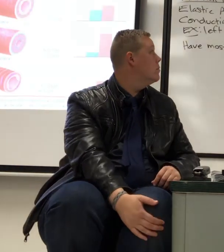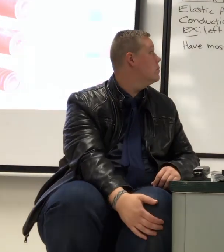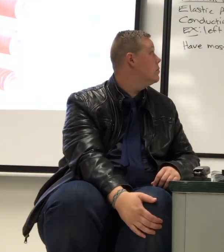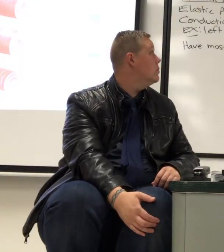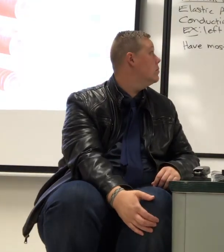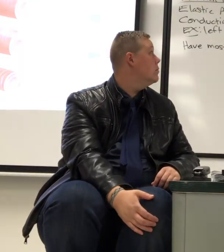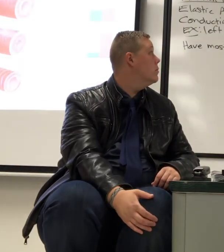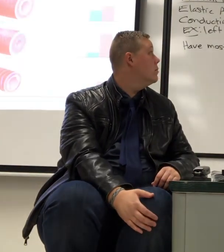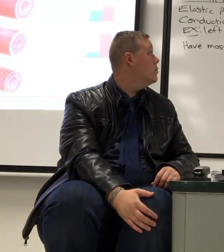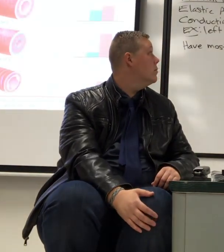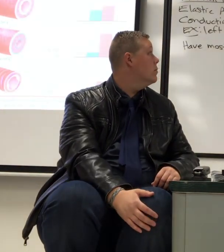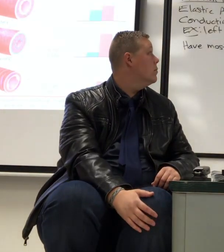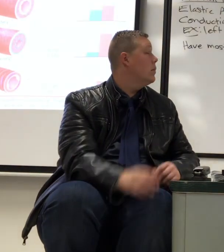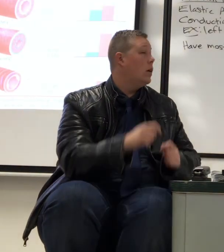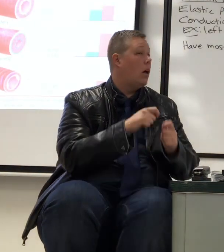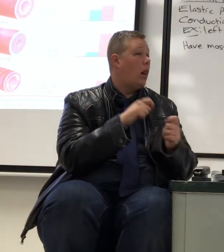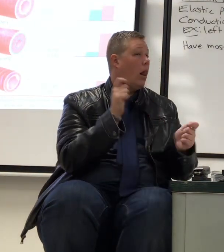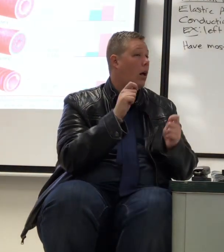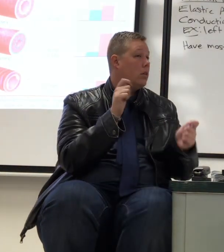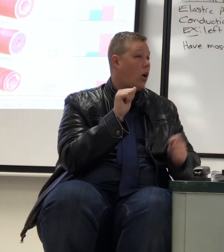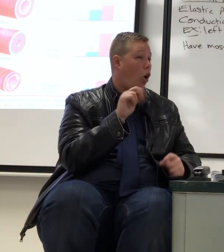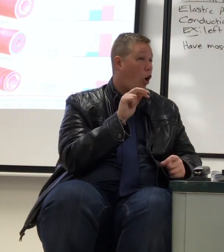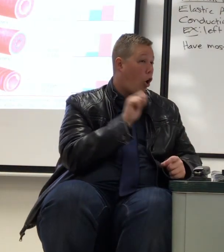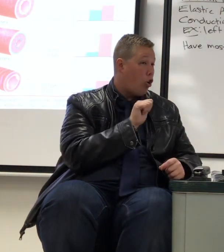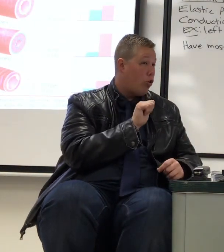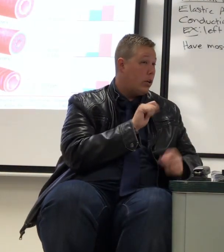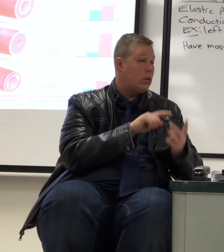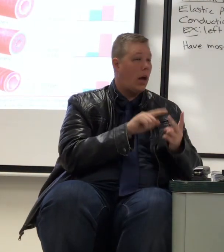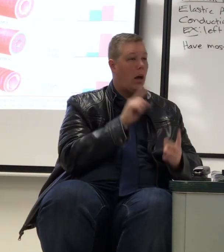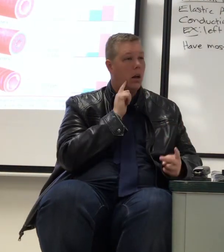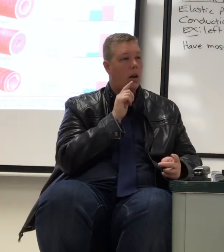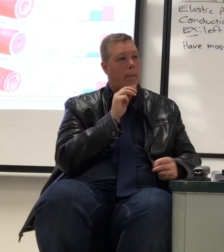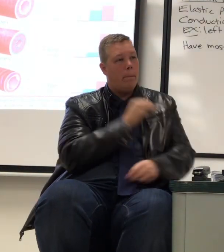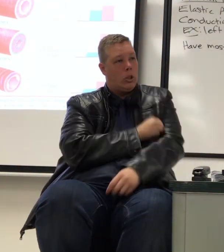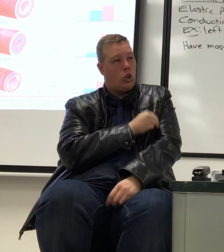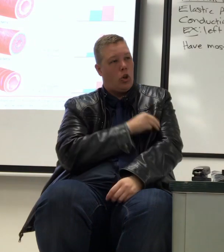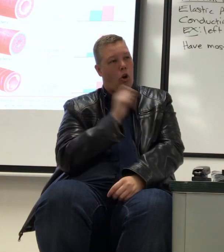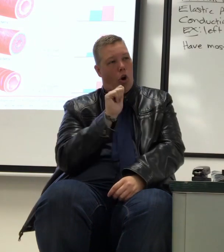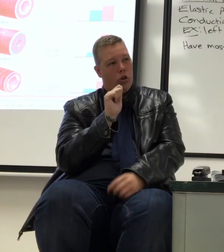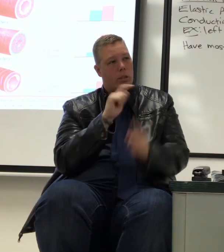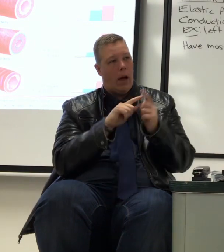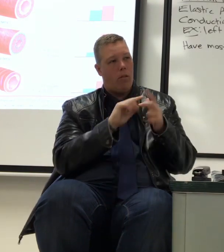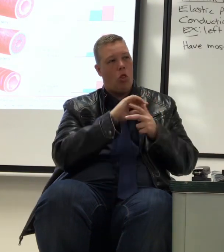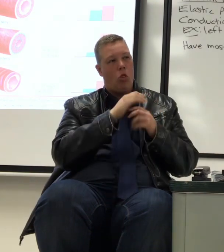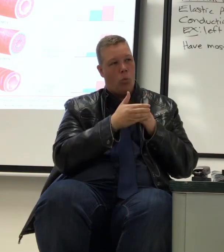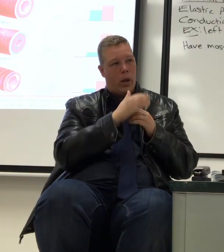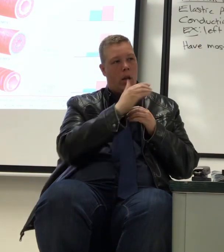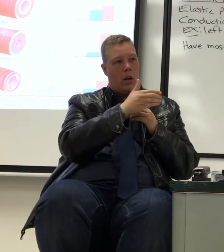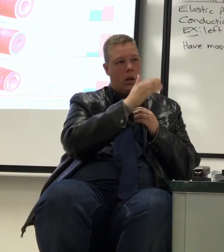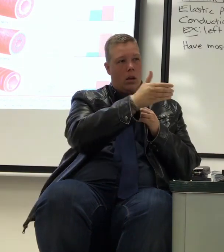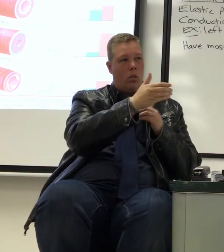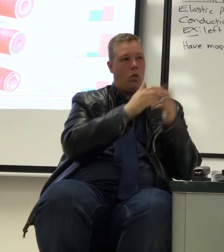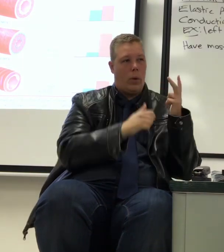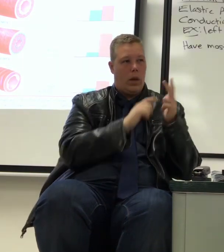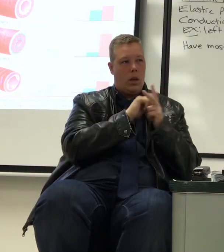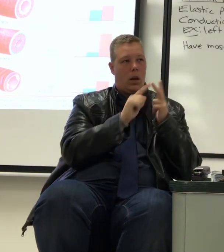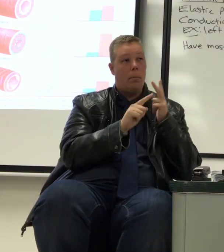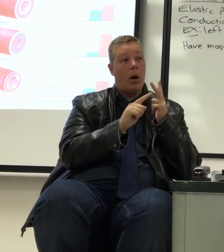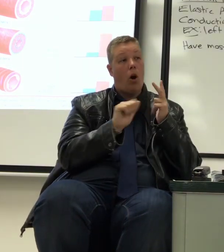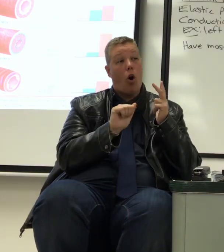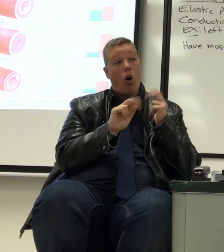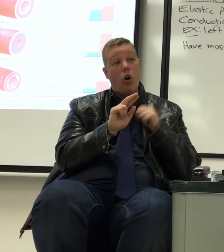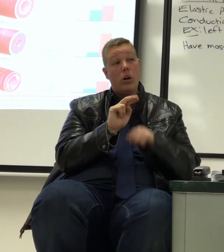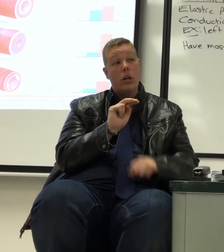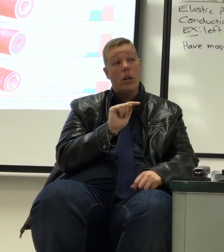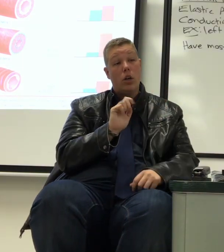So, elastic arteries and muscular arteries got all 3 layers. Arterioles down to 2.